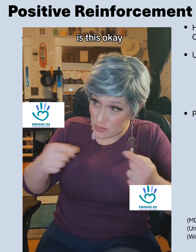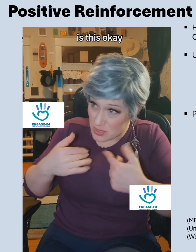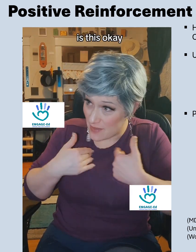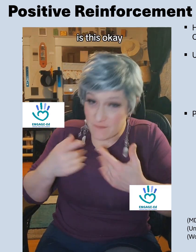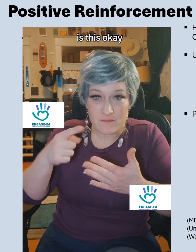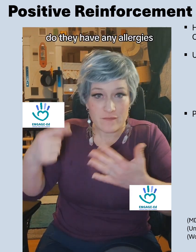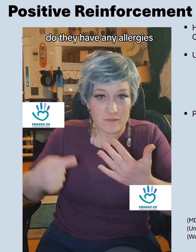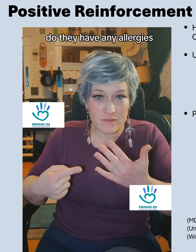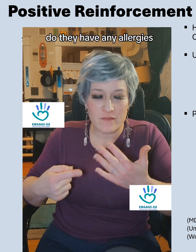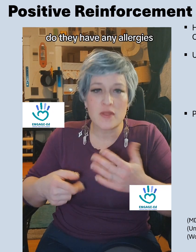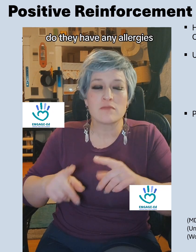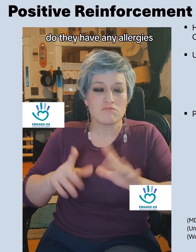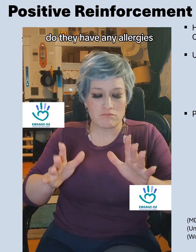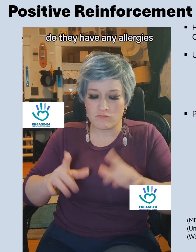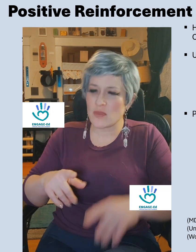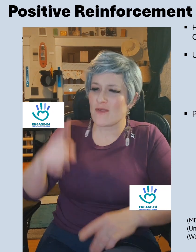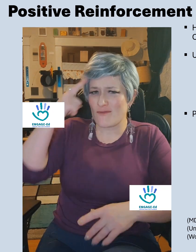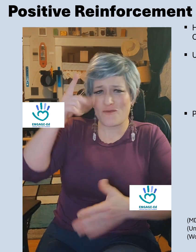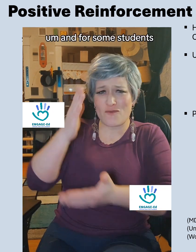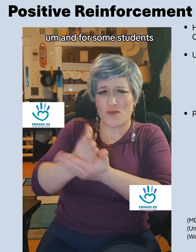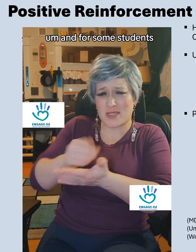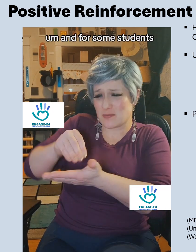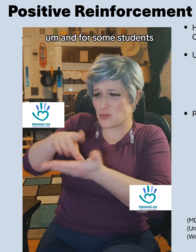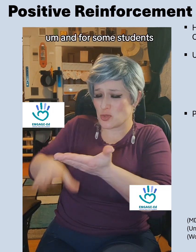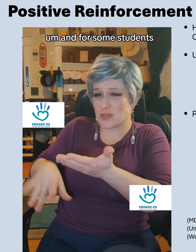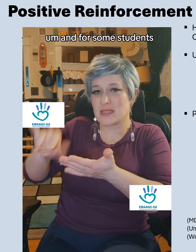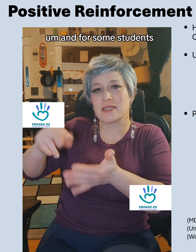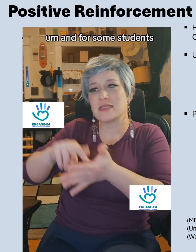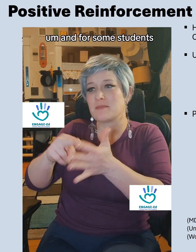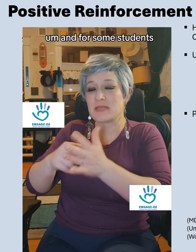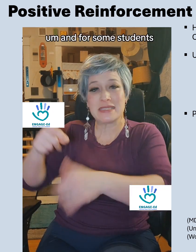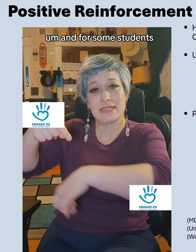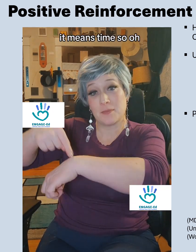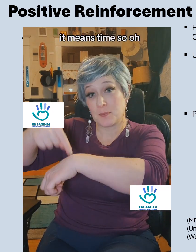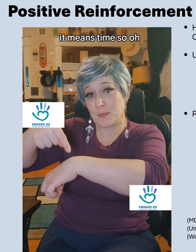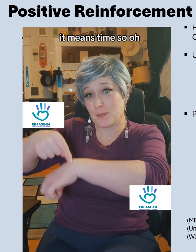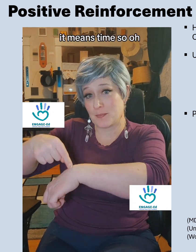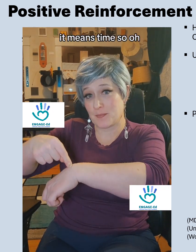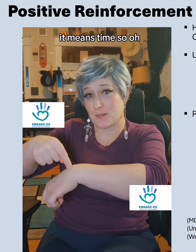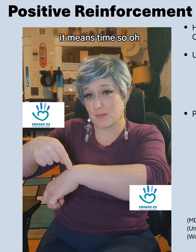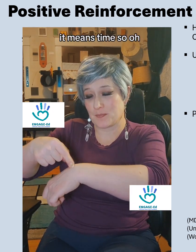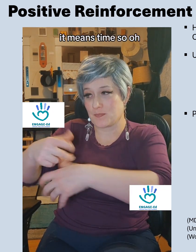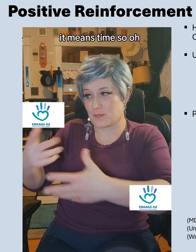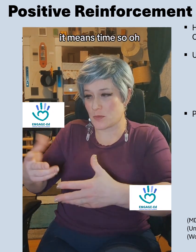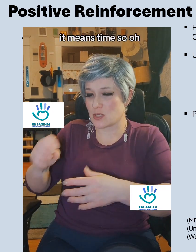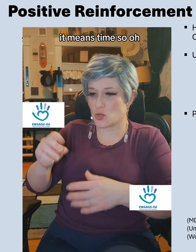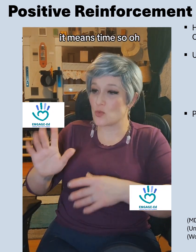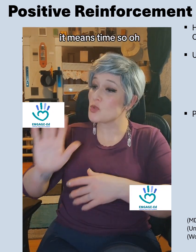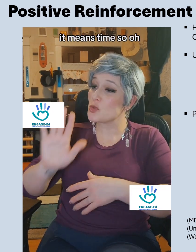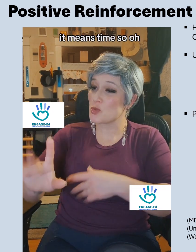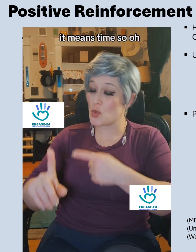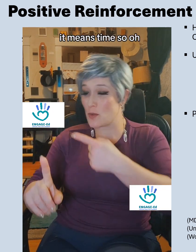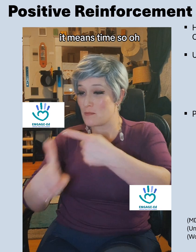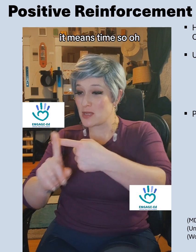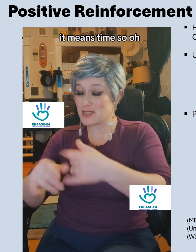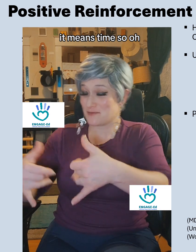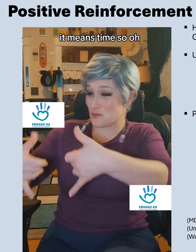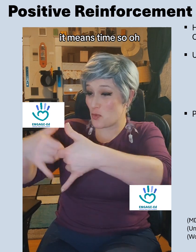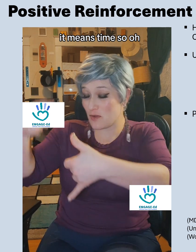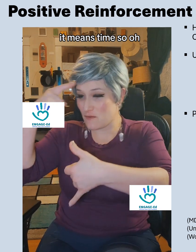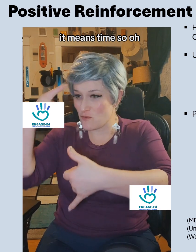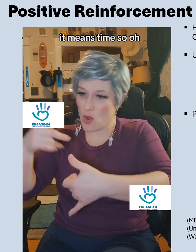this okay? Do they have any allergies? And for some students, it means time.